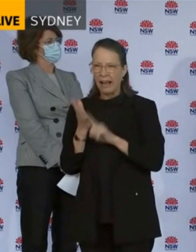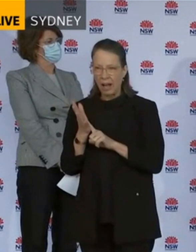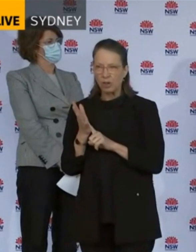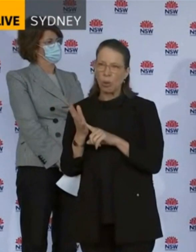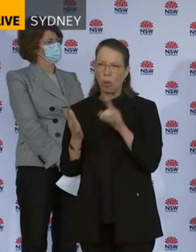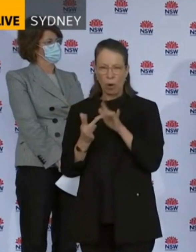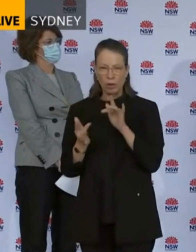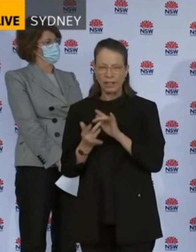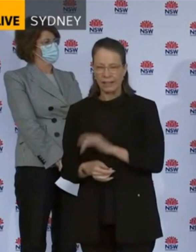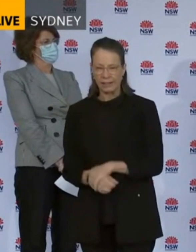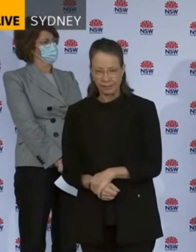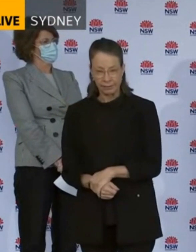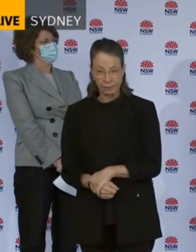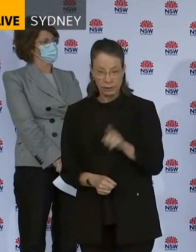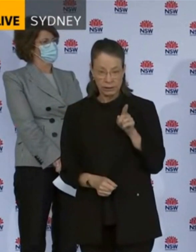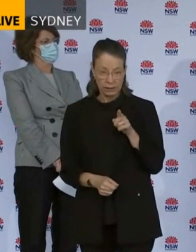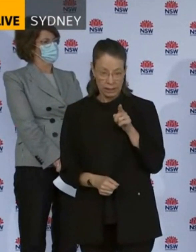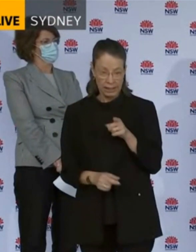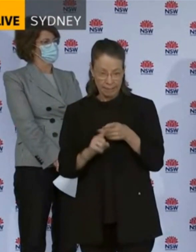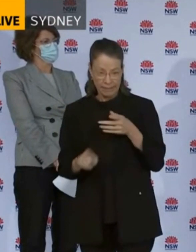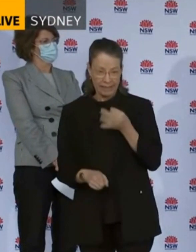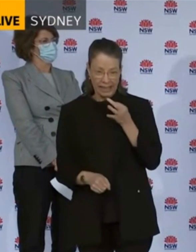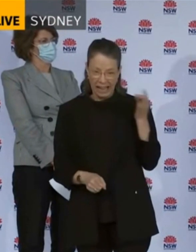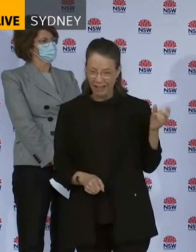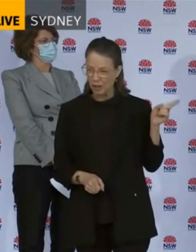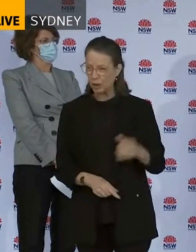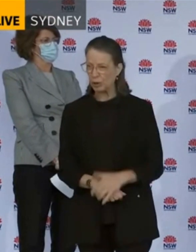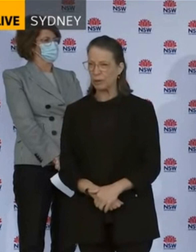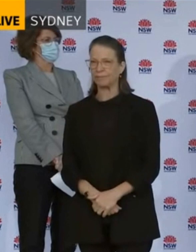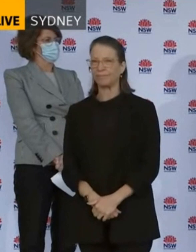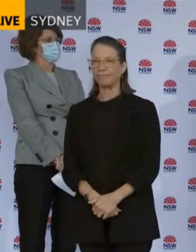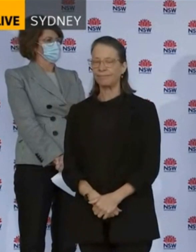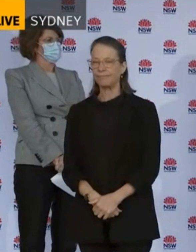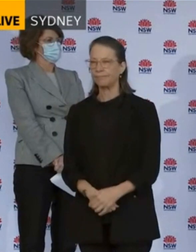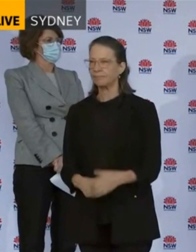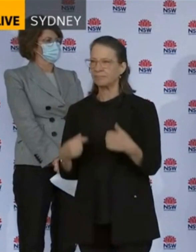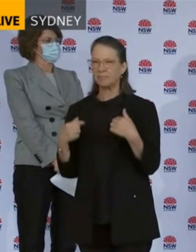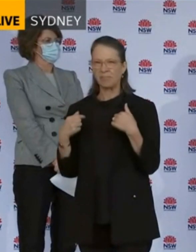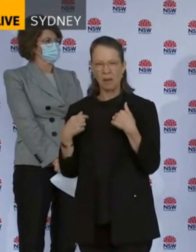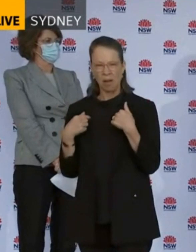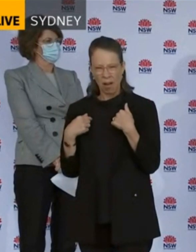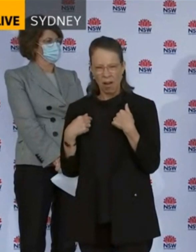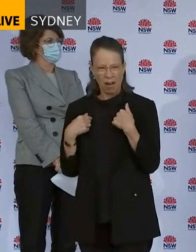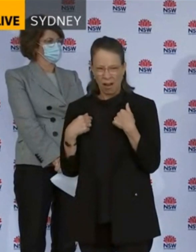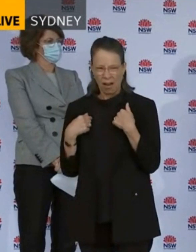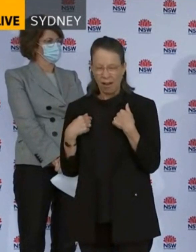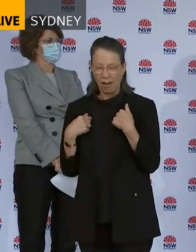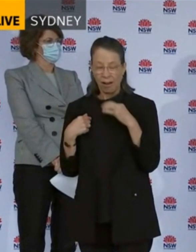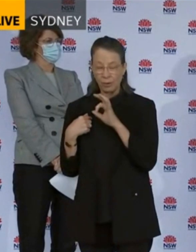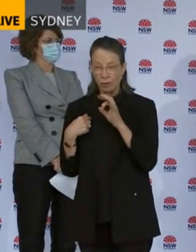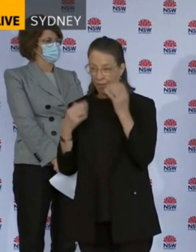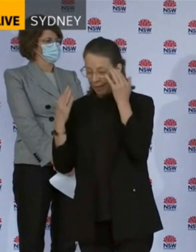many encounters. I haven't it hasn't been a focus. I can just reassure the